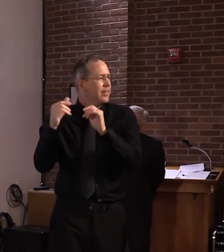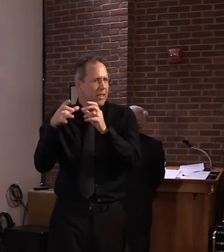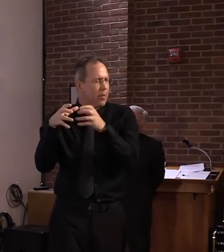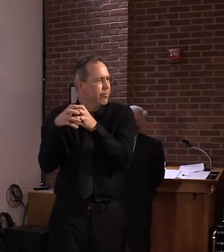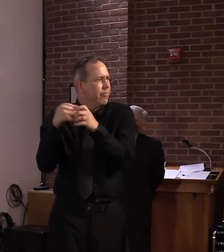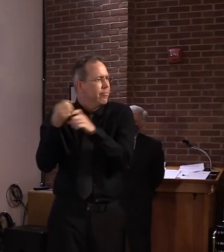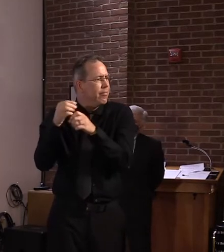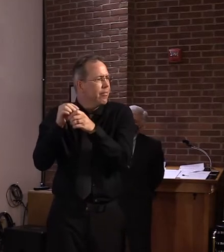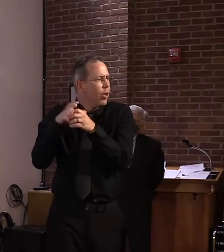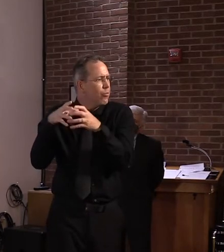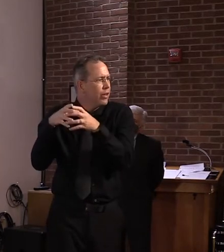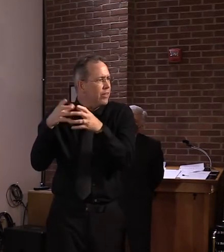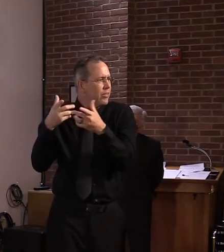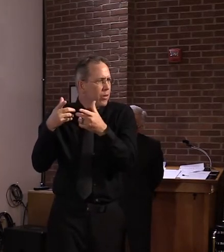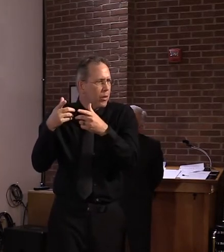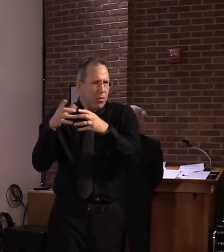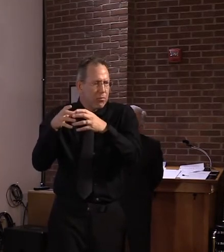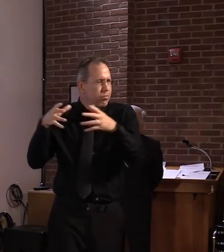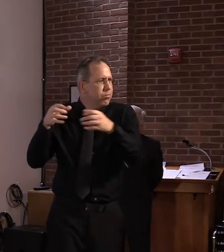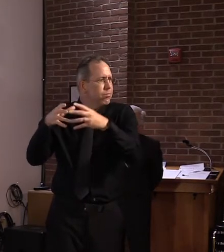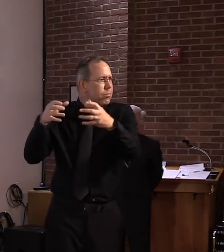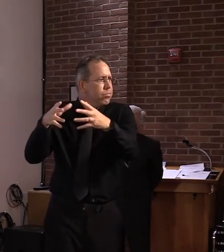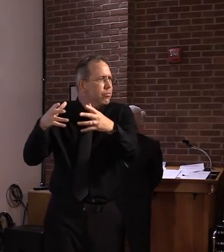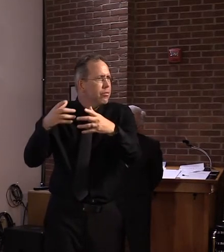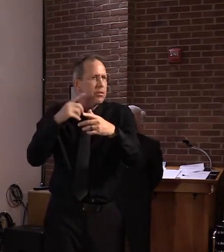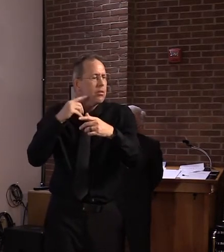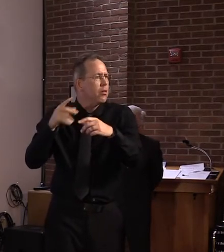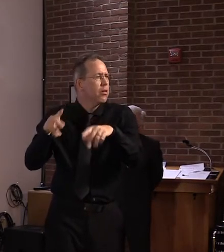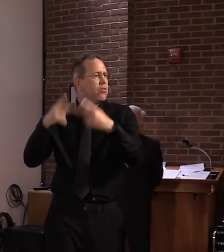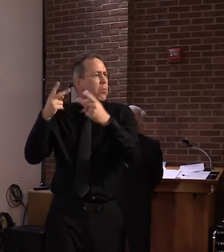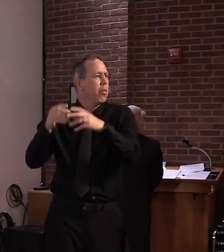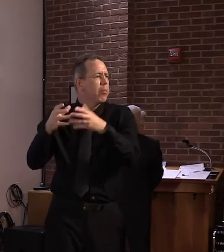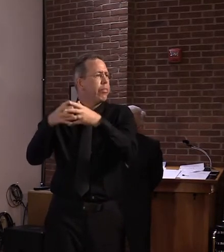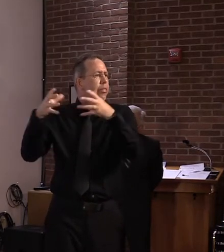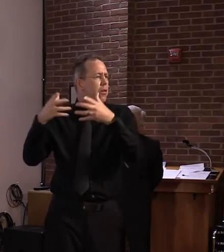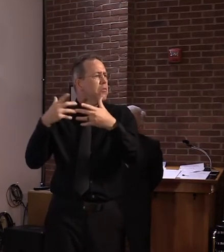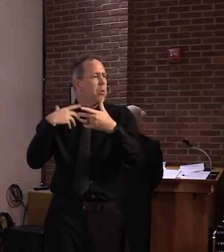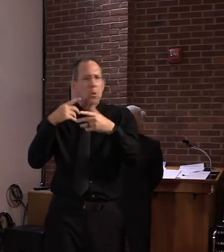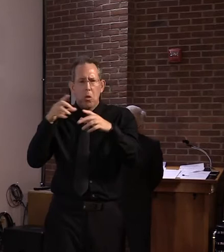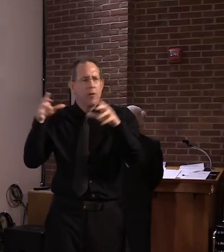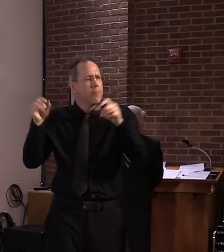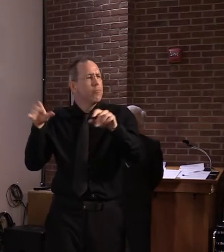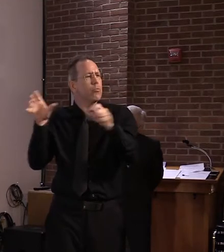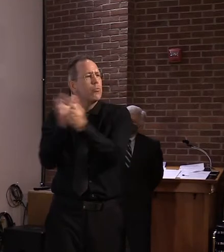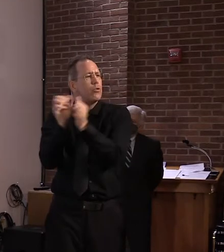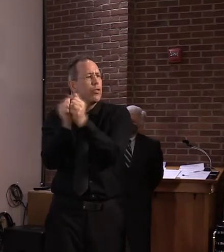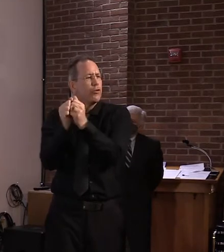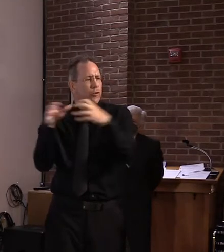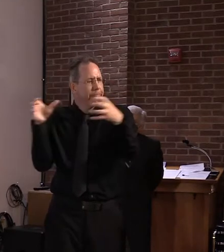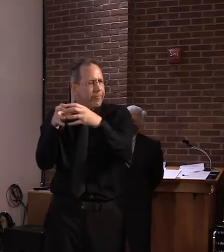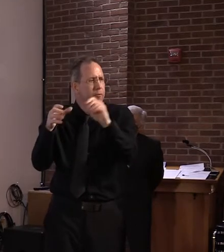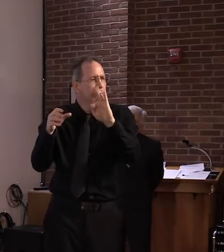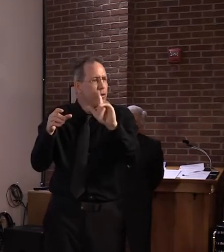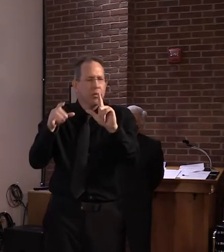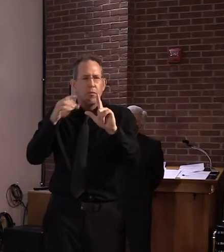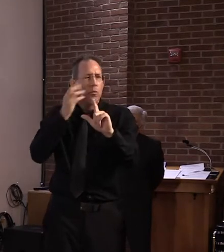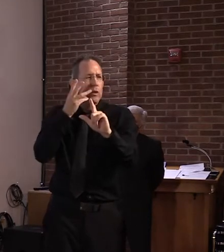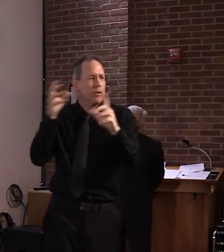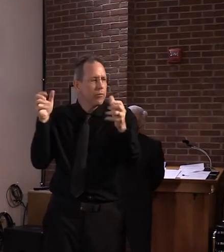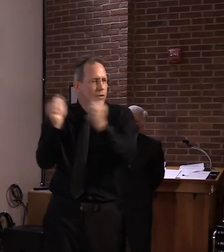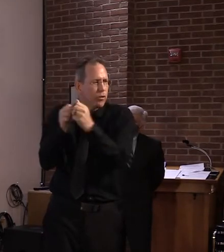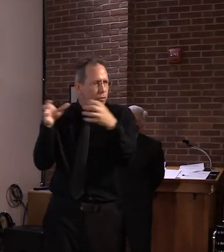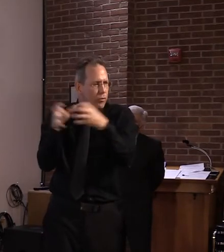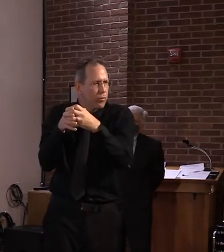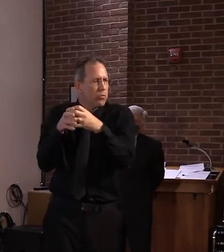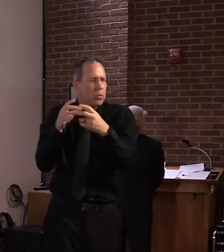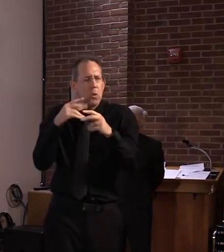yet. So it's very challenging to call something totally contained when it's so early in the course. But clearly,